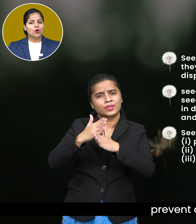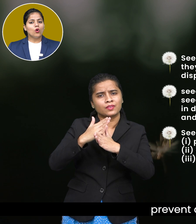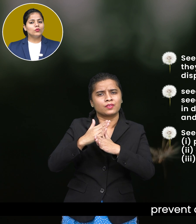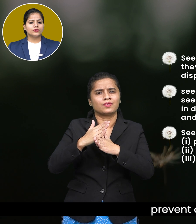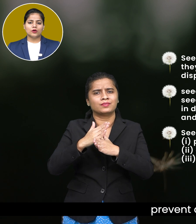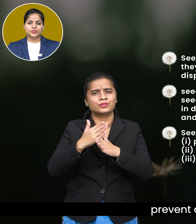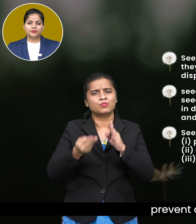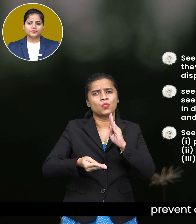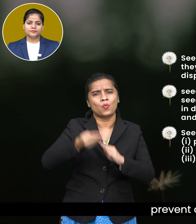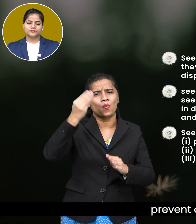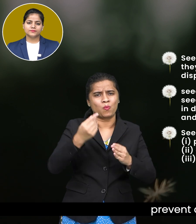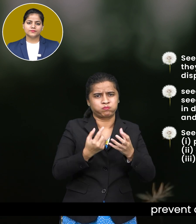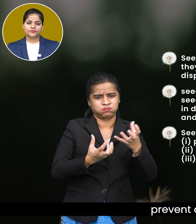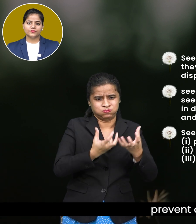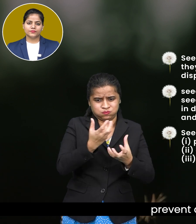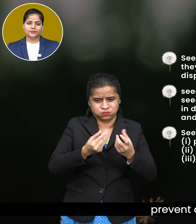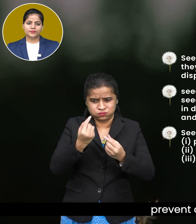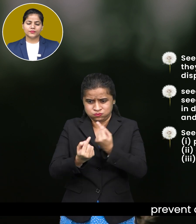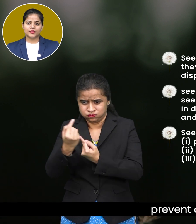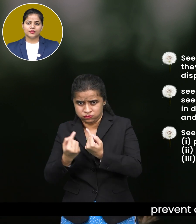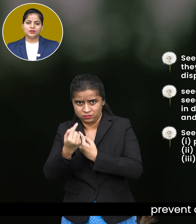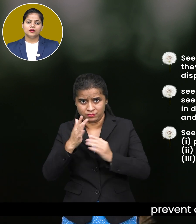prevent overcrowding,